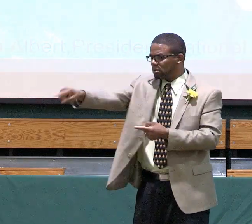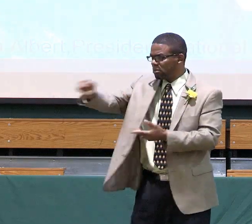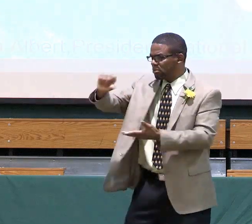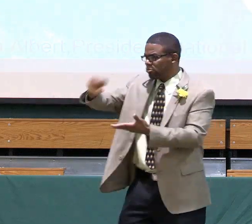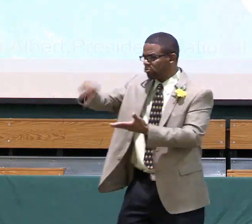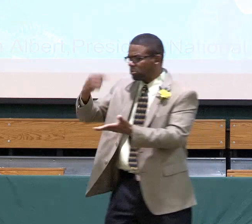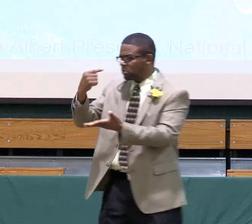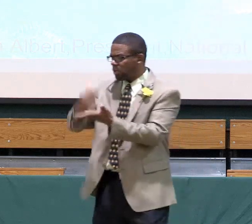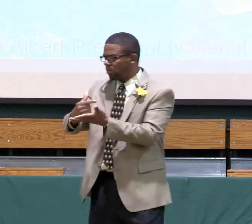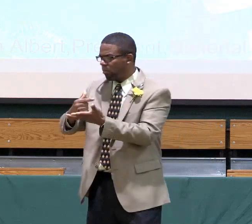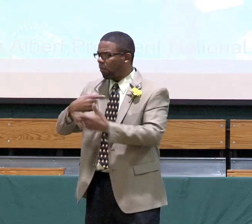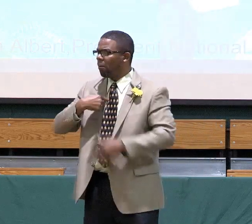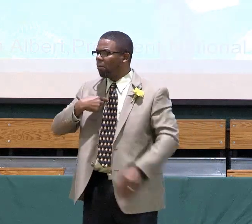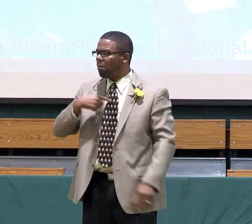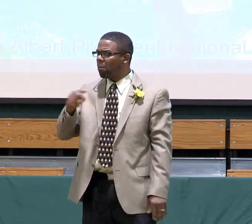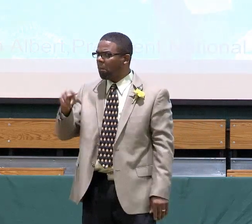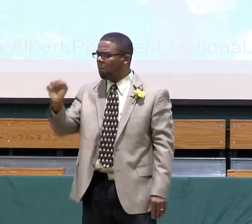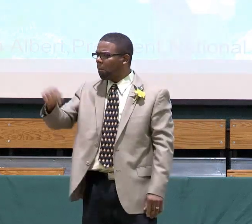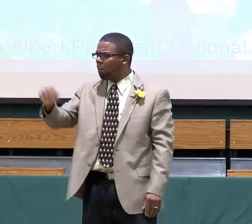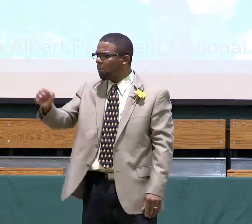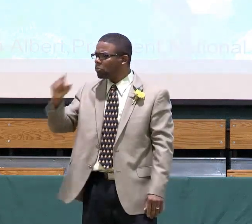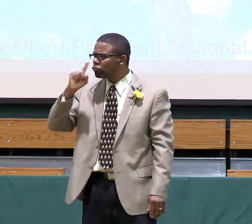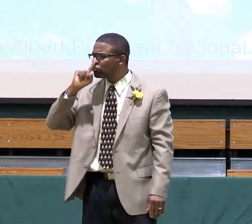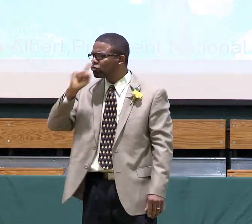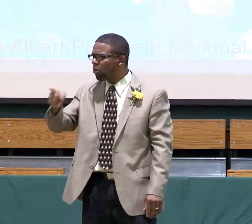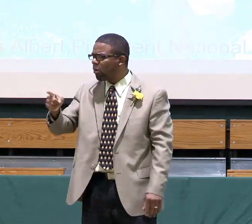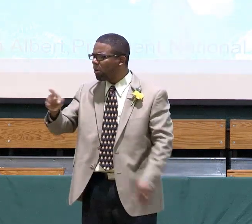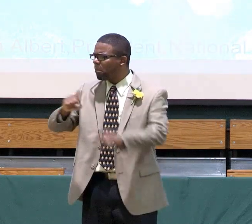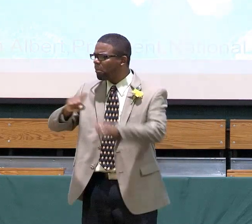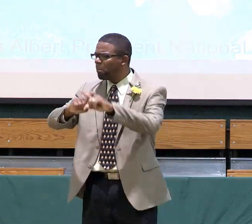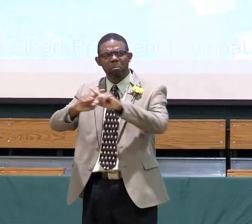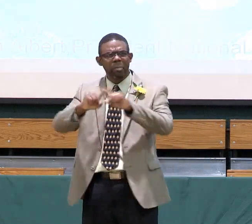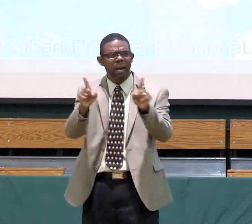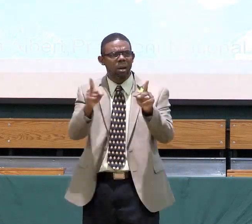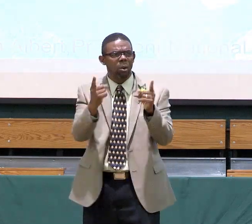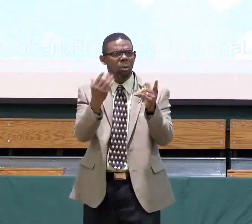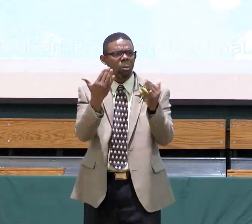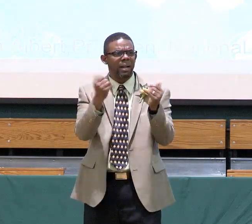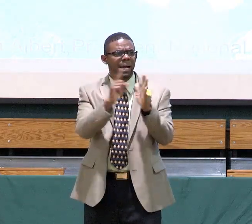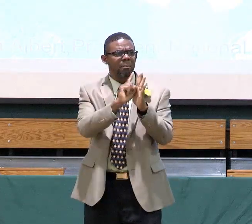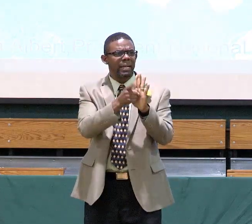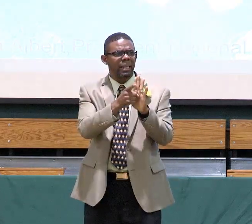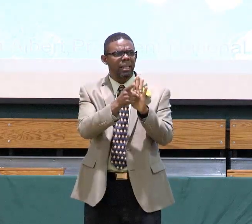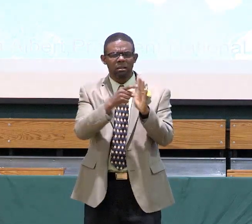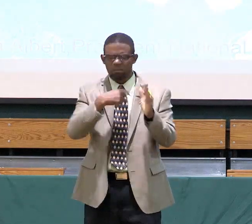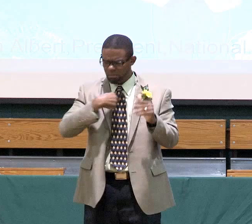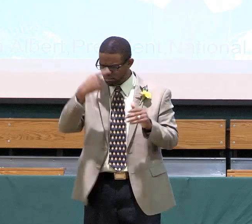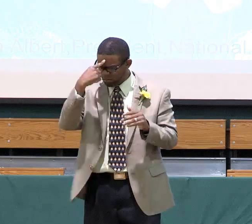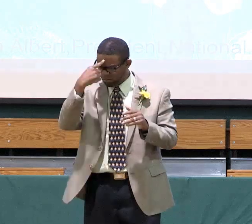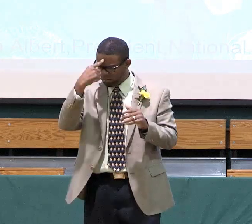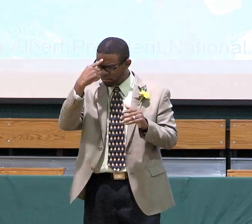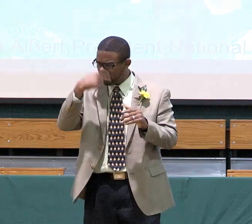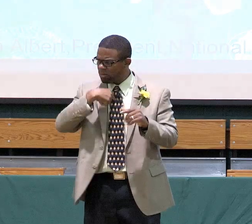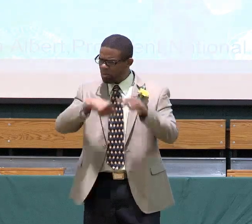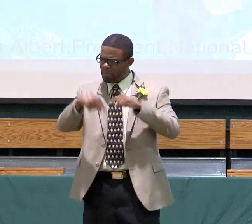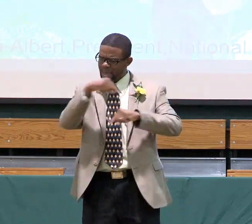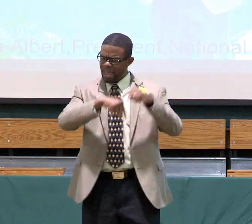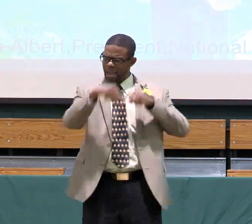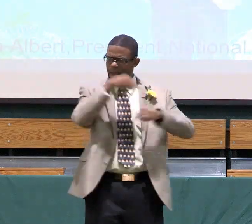Said, would you please come and speak at our graduation? And I said, absolutely. However, wait a minute. Let me